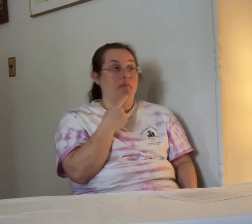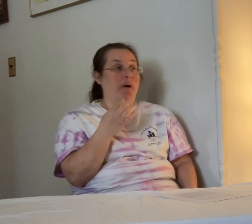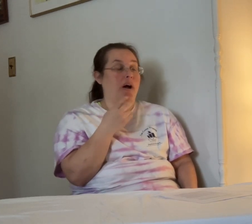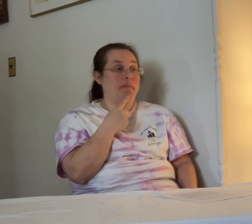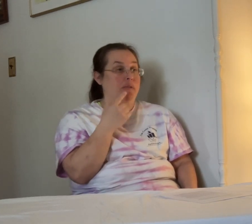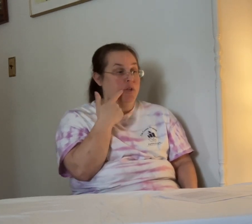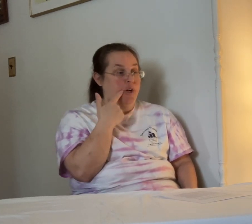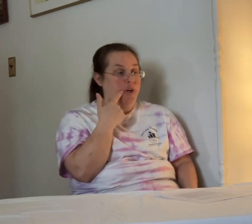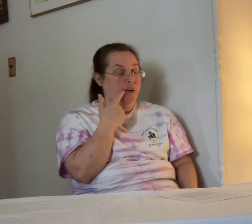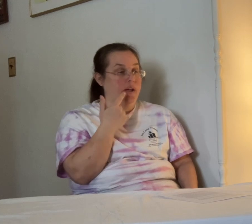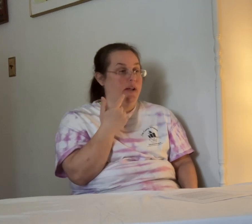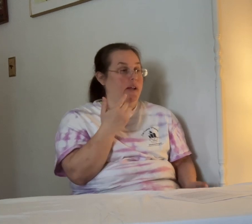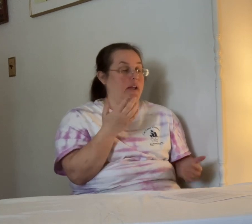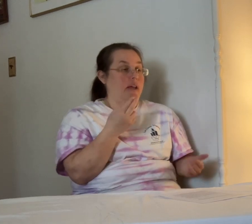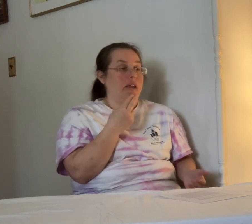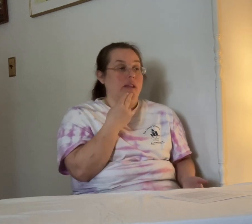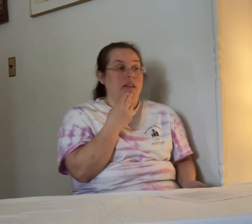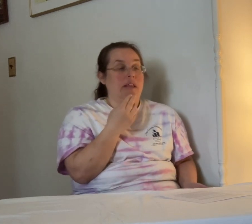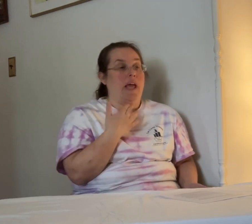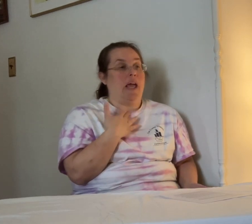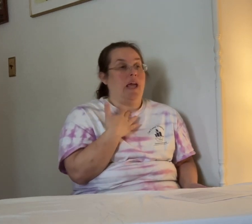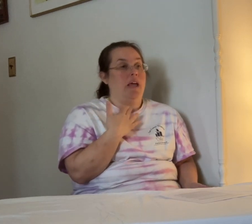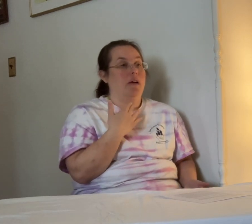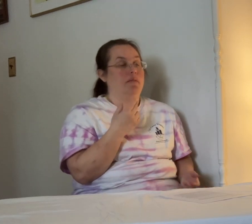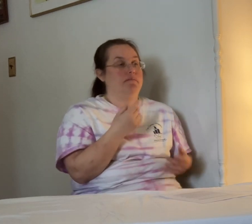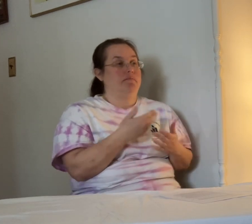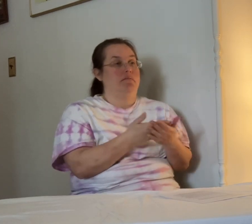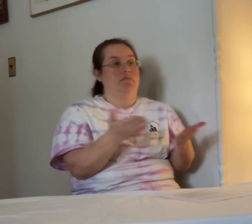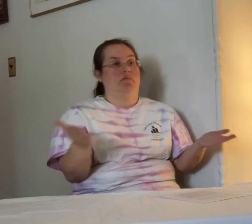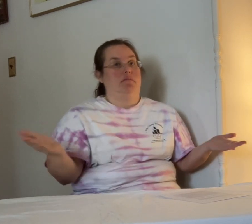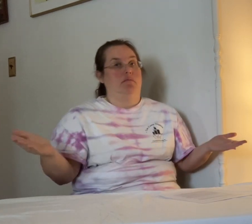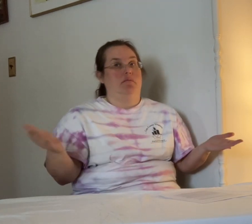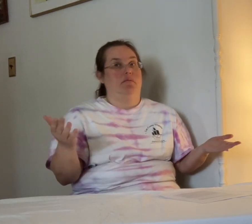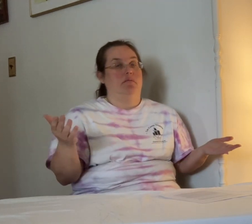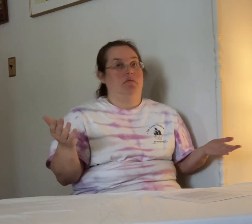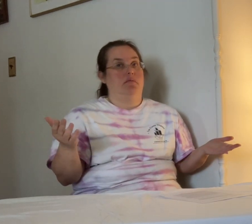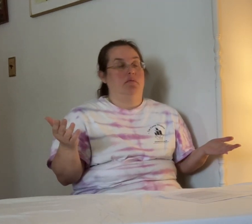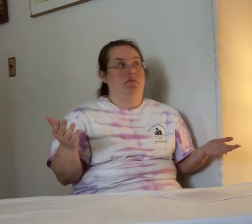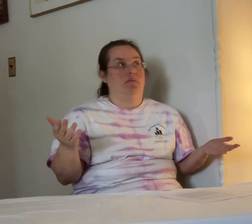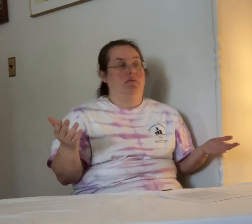popular, they